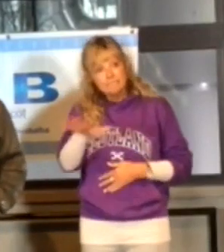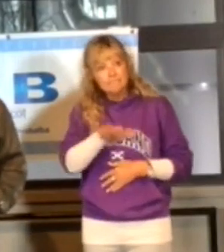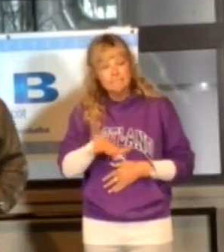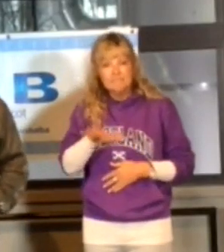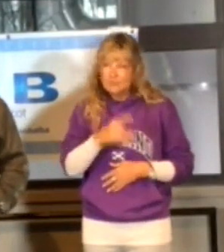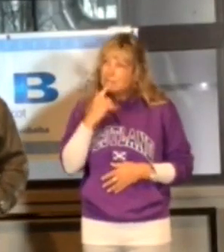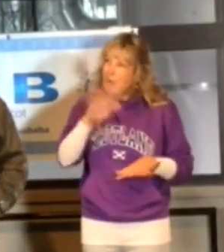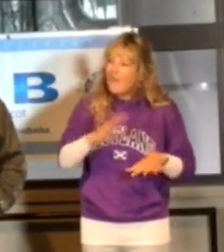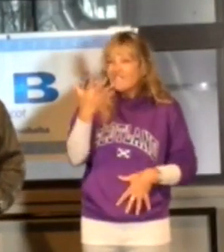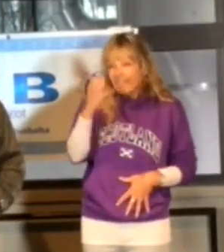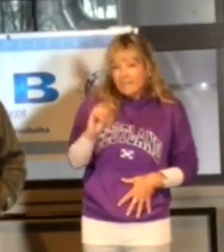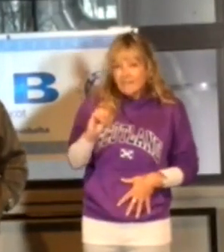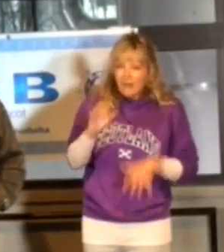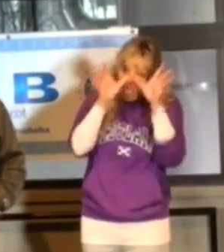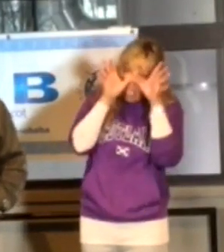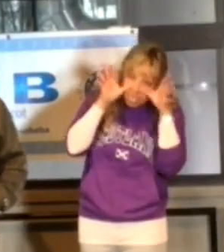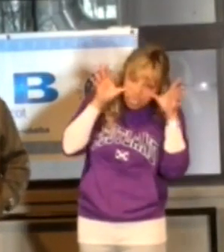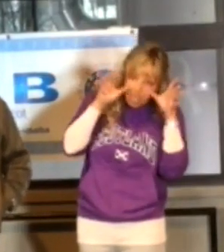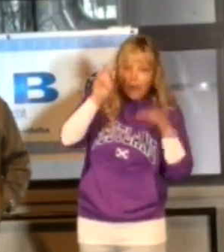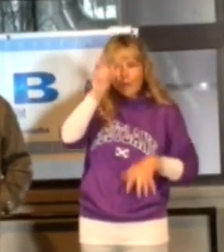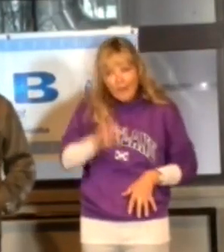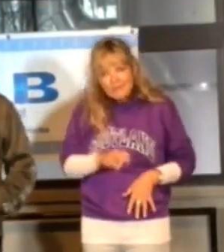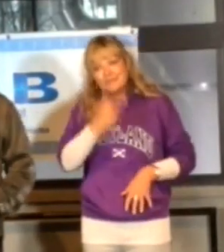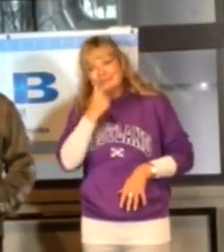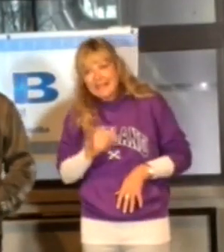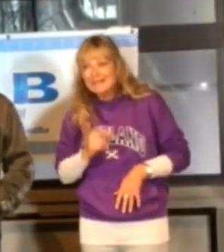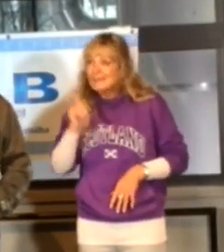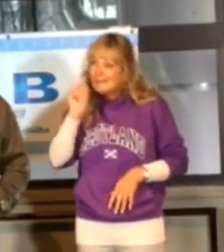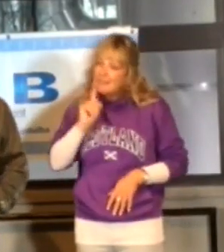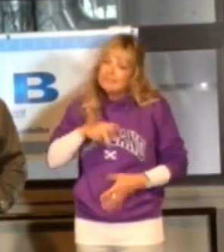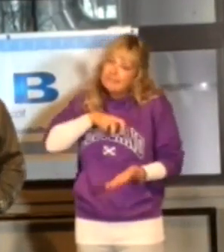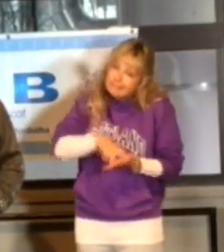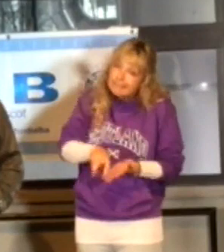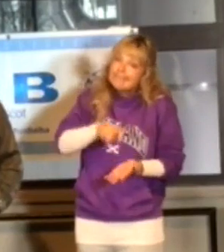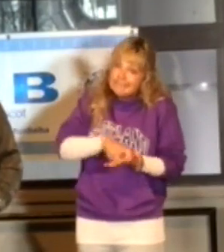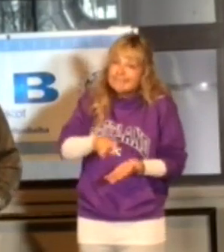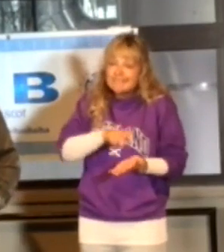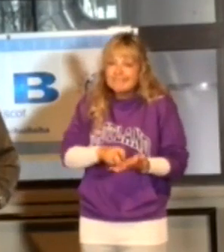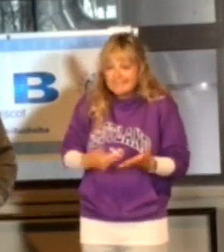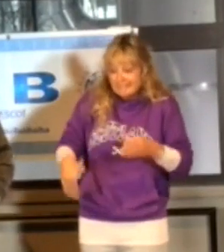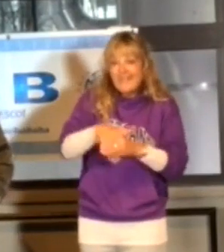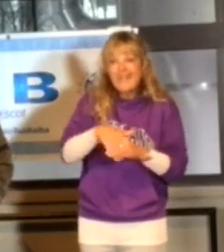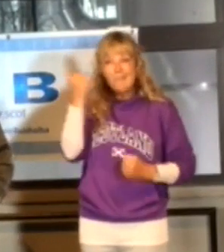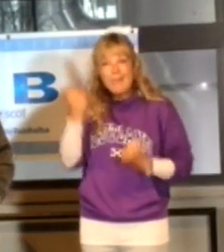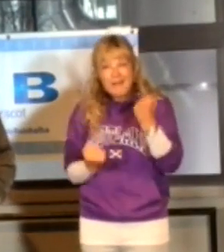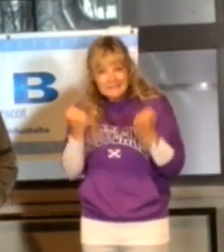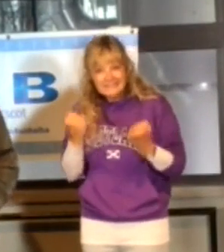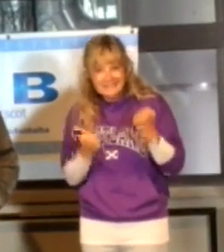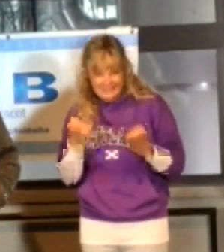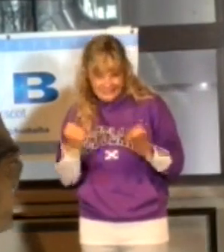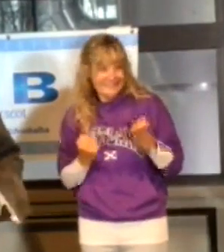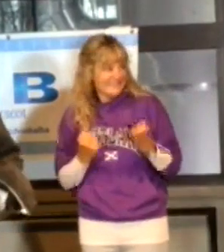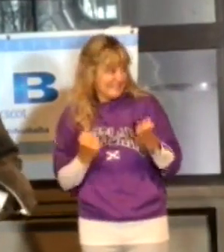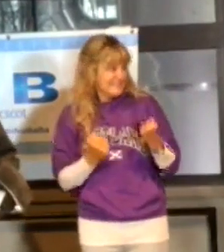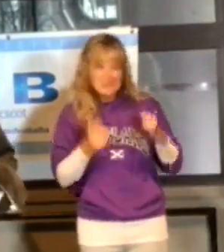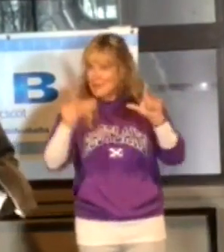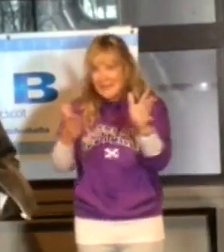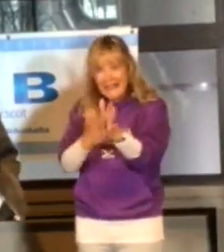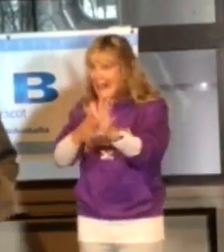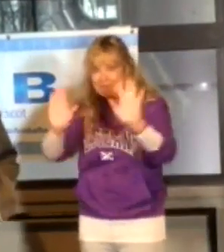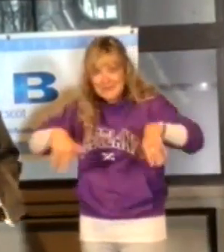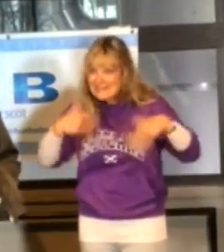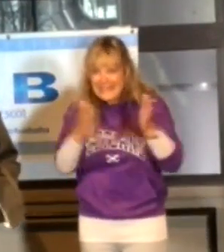bleary-eyed Welsh men and women and some children getting onto a bus. It was freezing. Don't